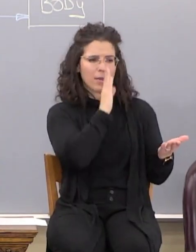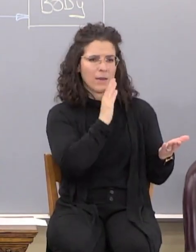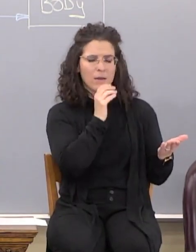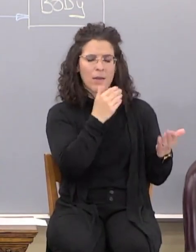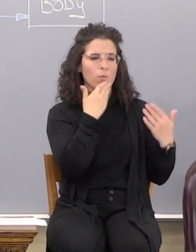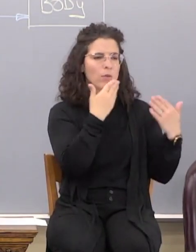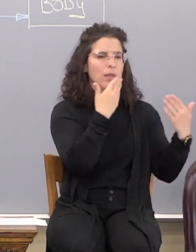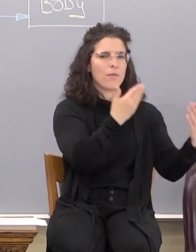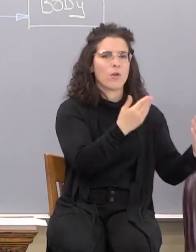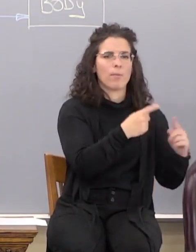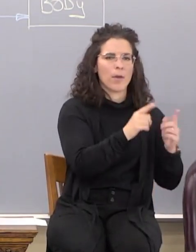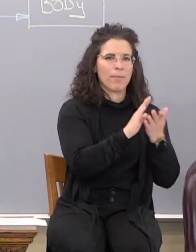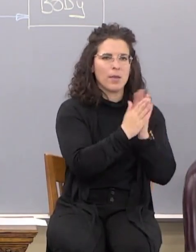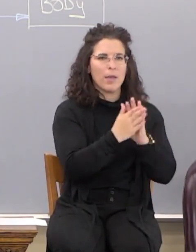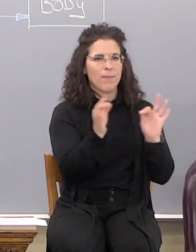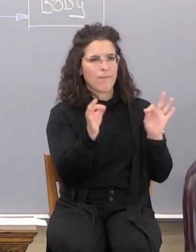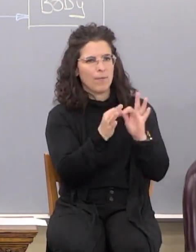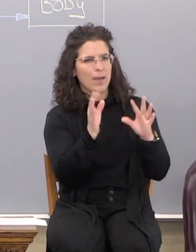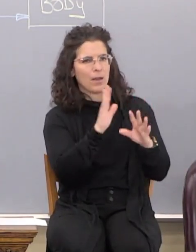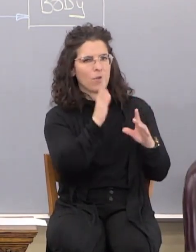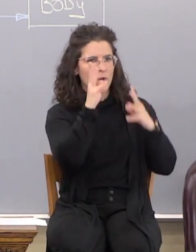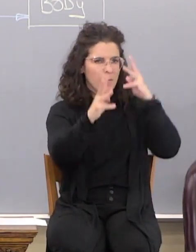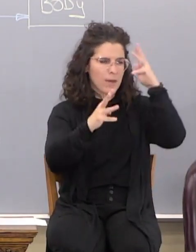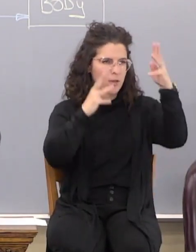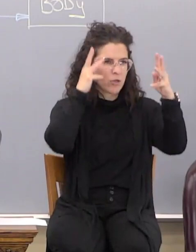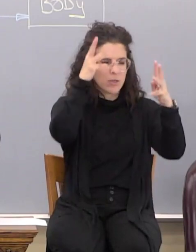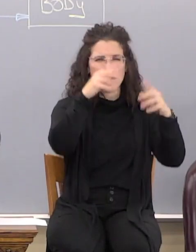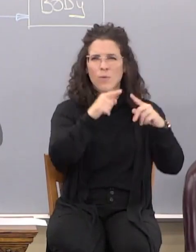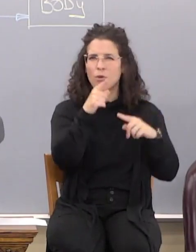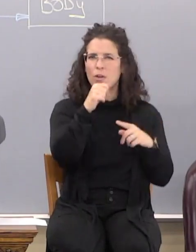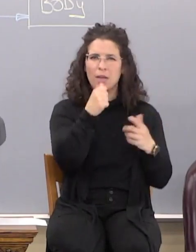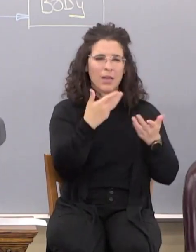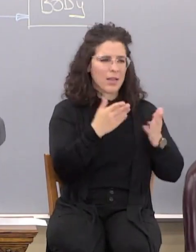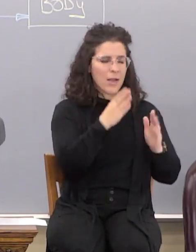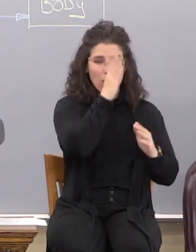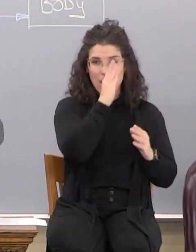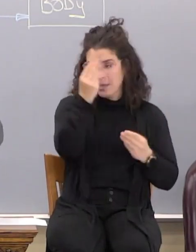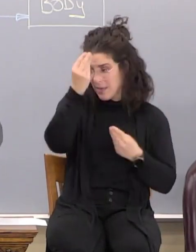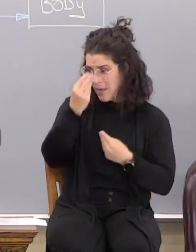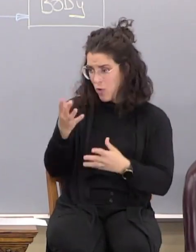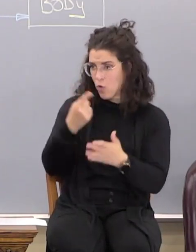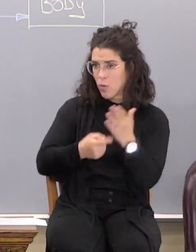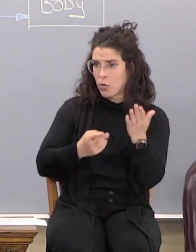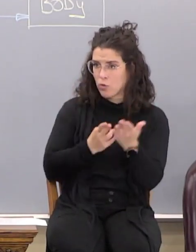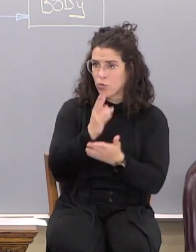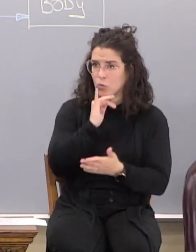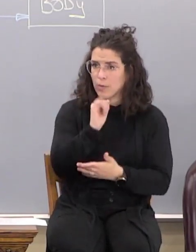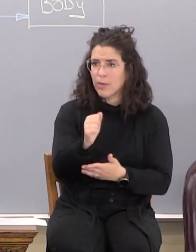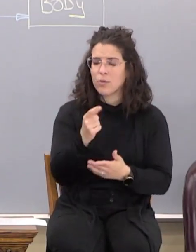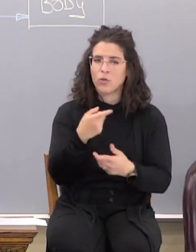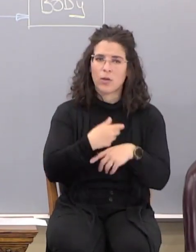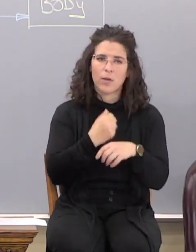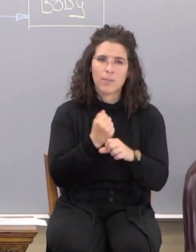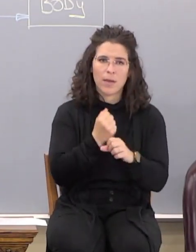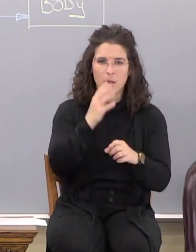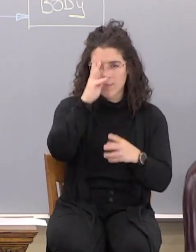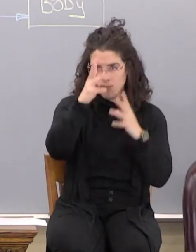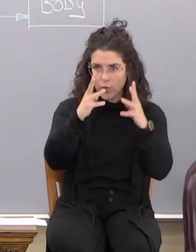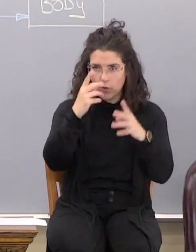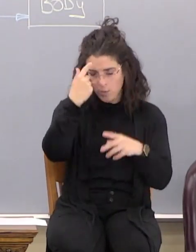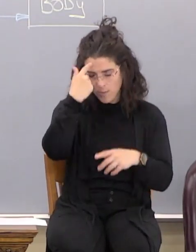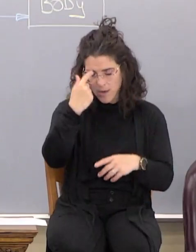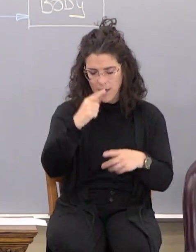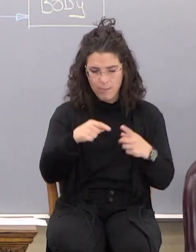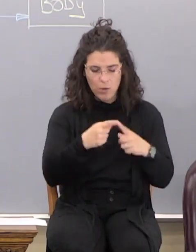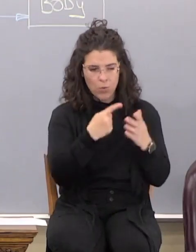but became vain in their imaginations. When you're not going to let God tell you what the truth is, you're going to make up your own mind about what it